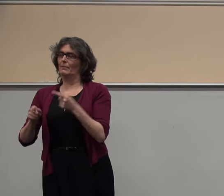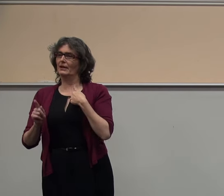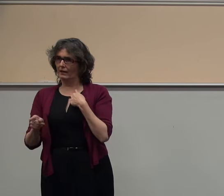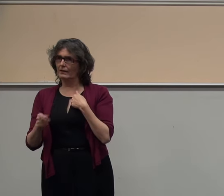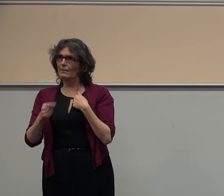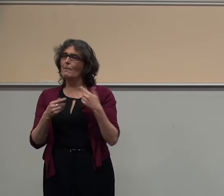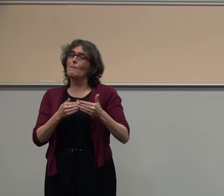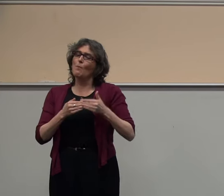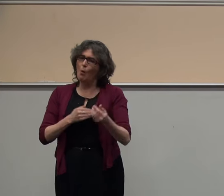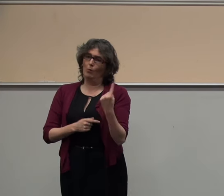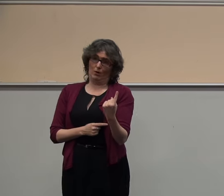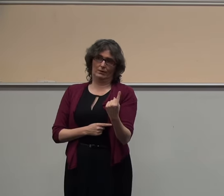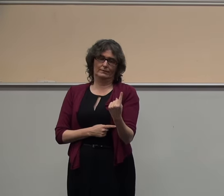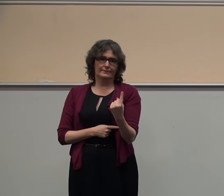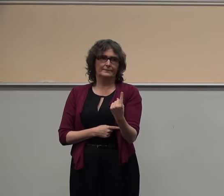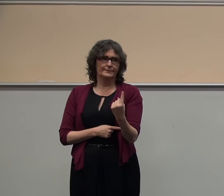They have